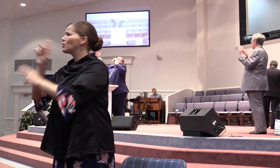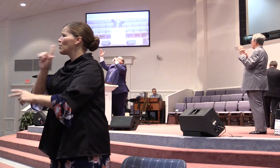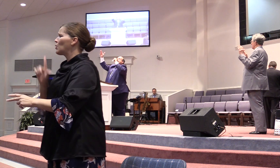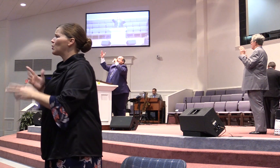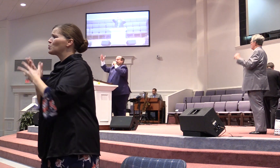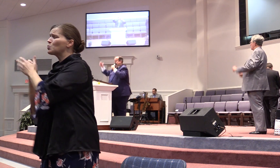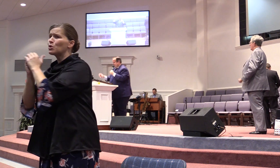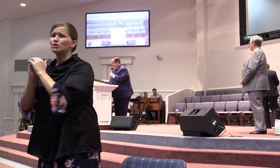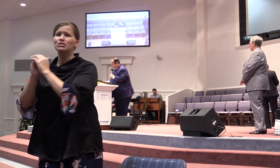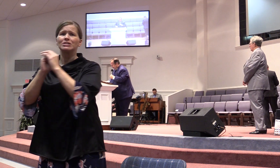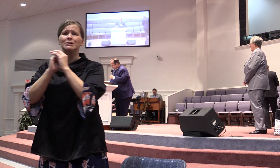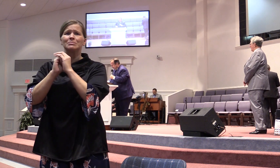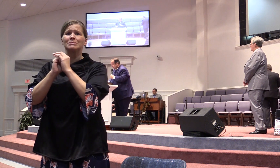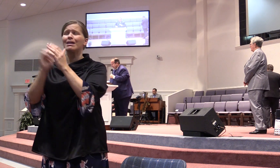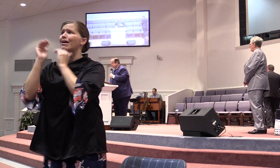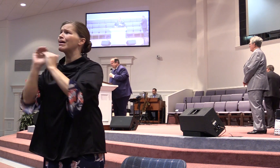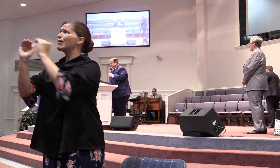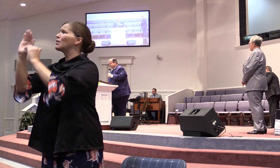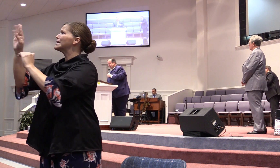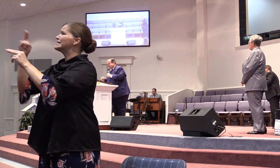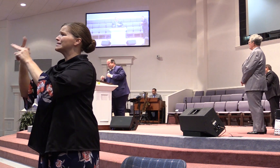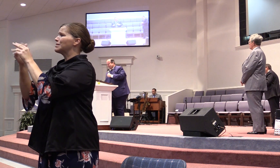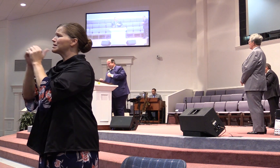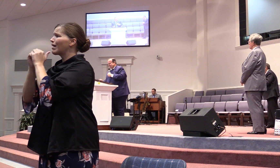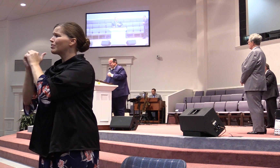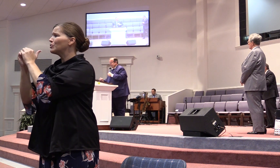exalt his name together.